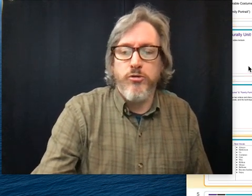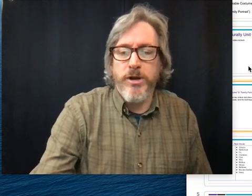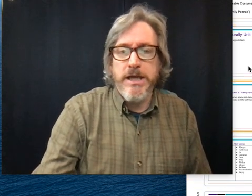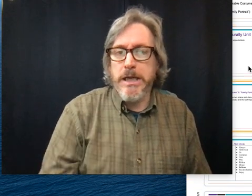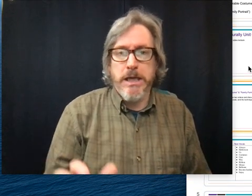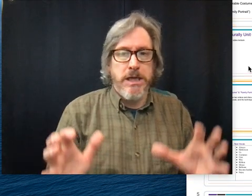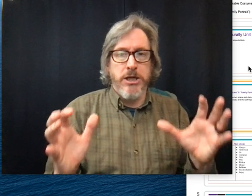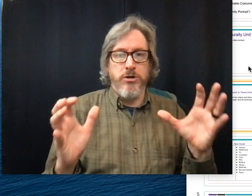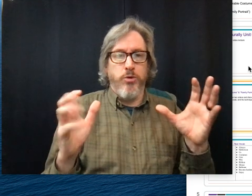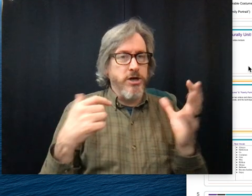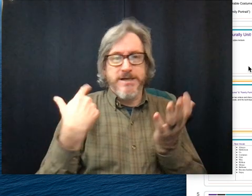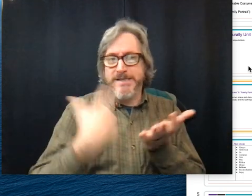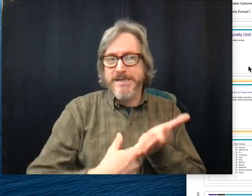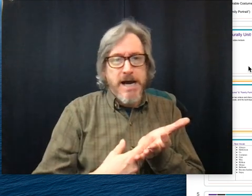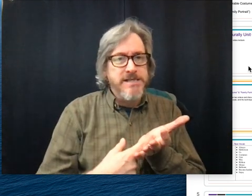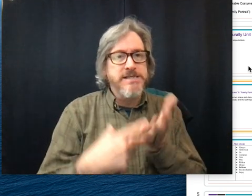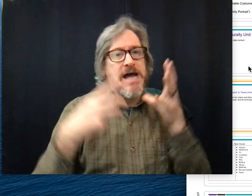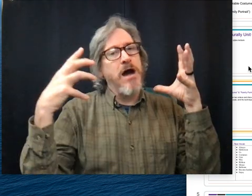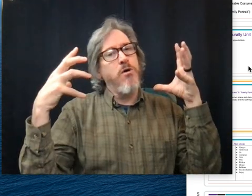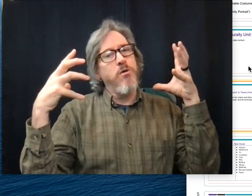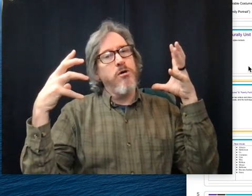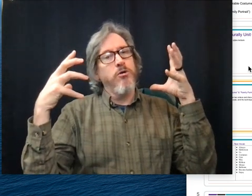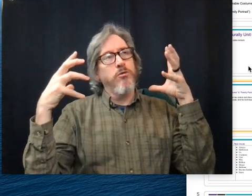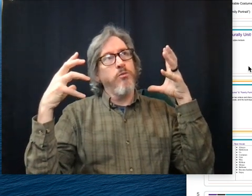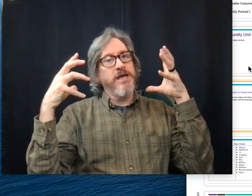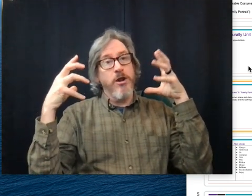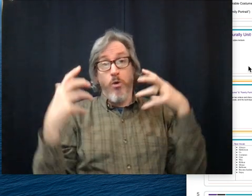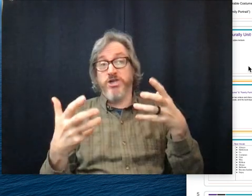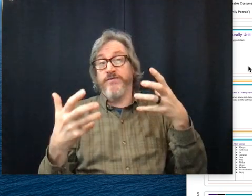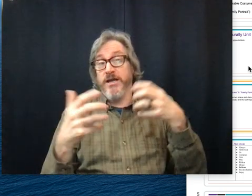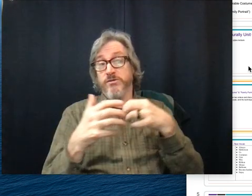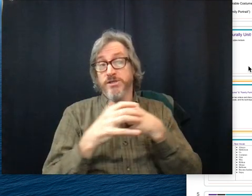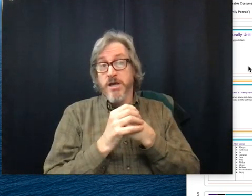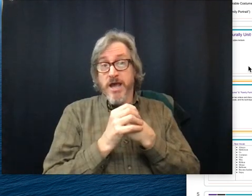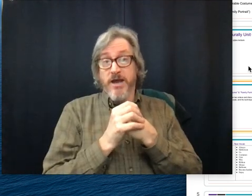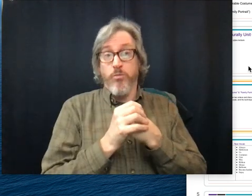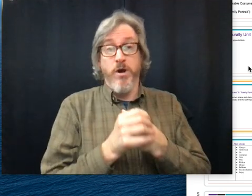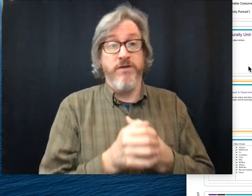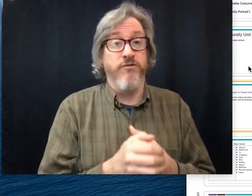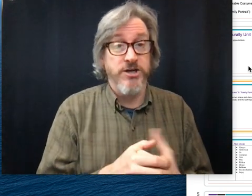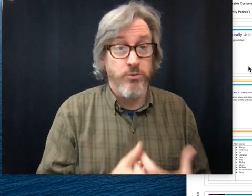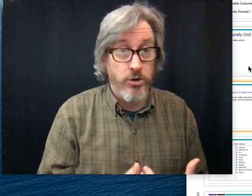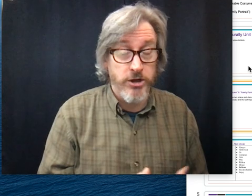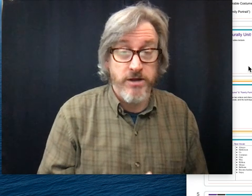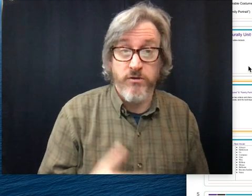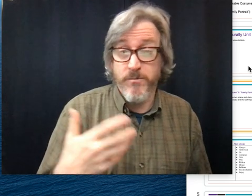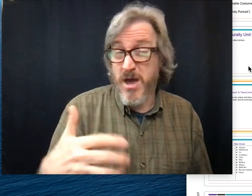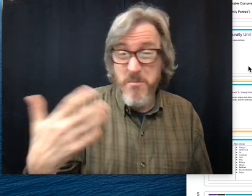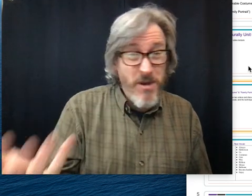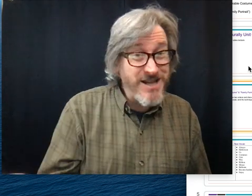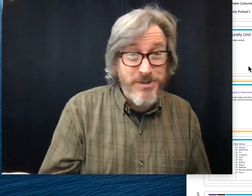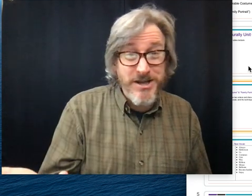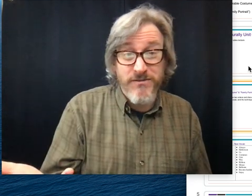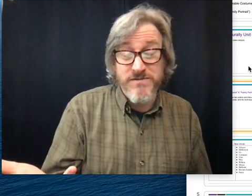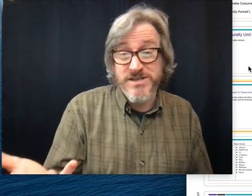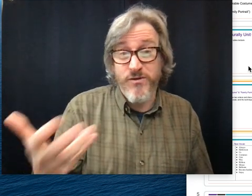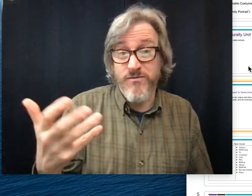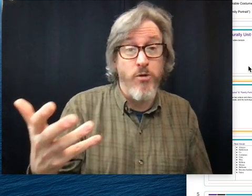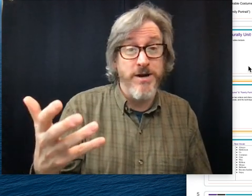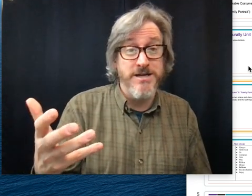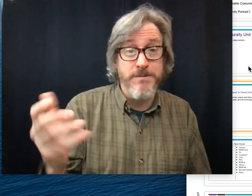So really, we're going to discuss how we can watch videos and what information we're looking for them. It's building